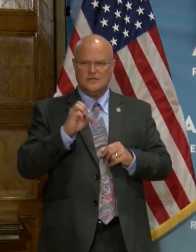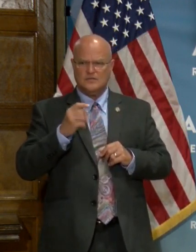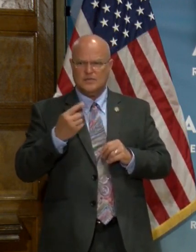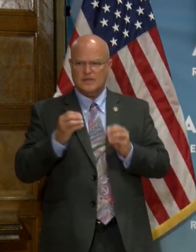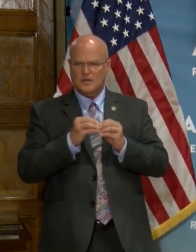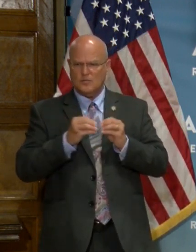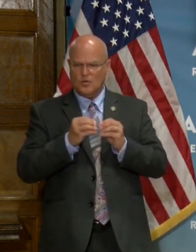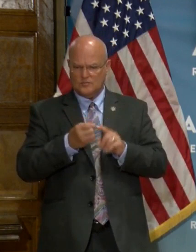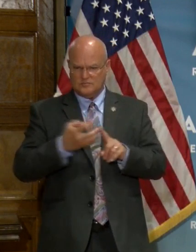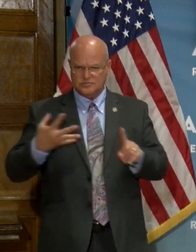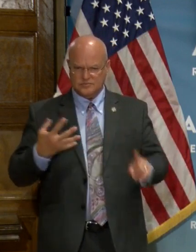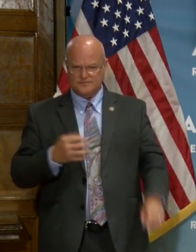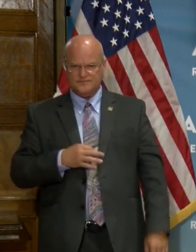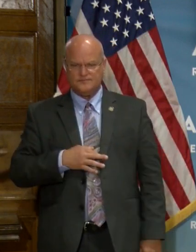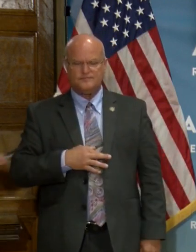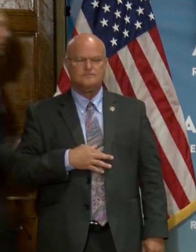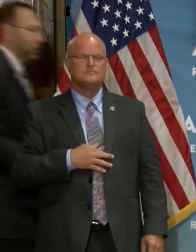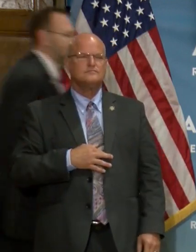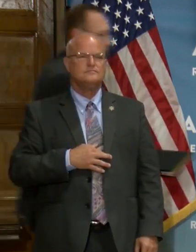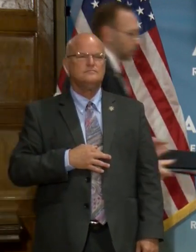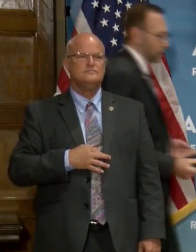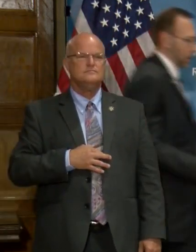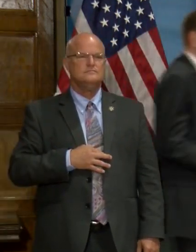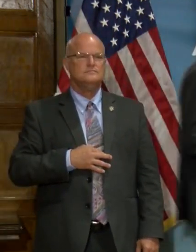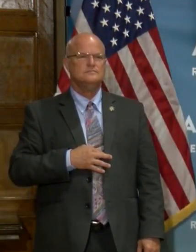have anything on that?